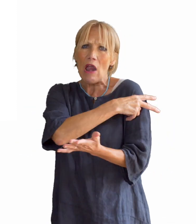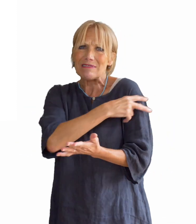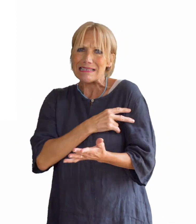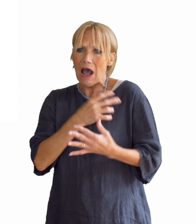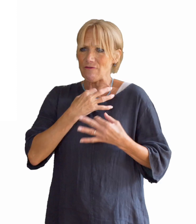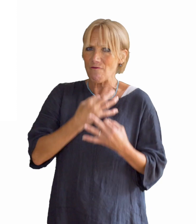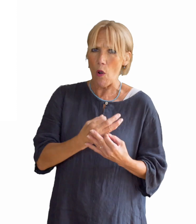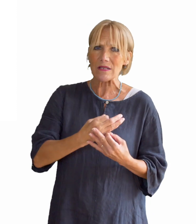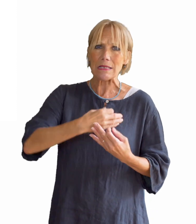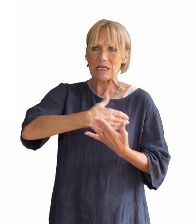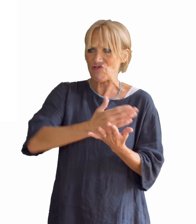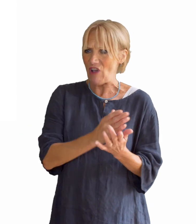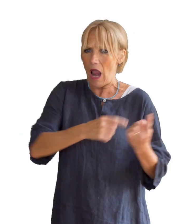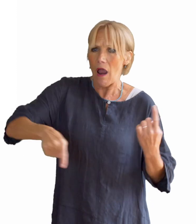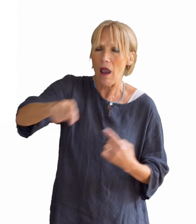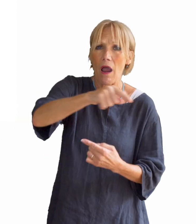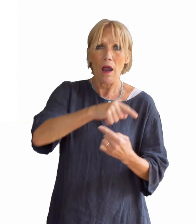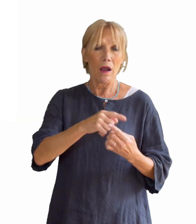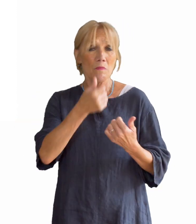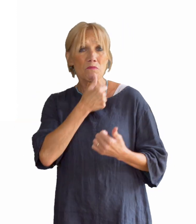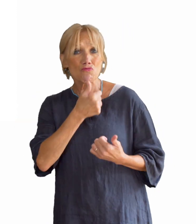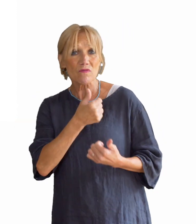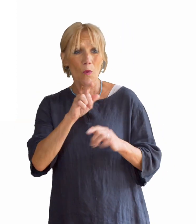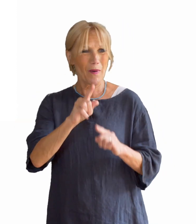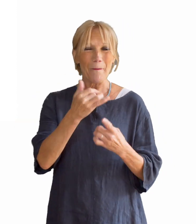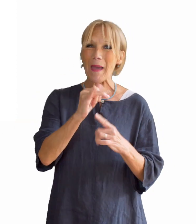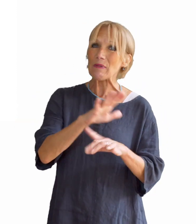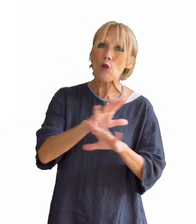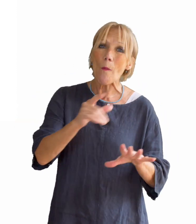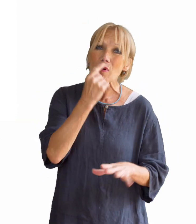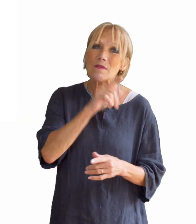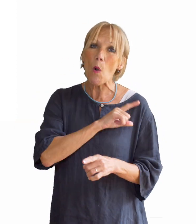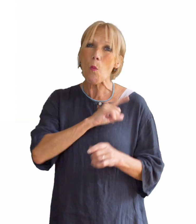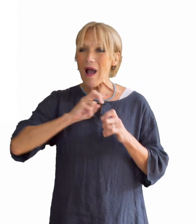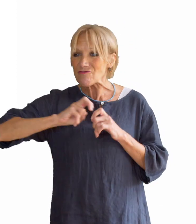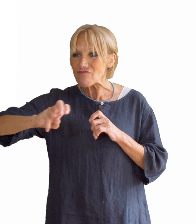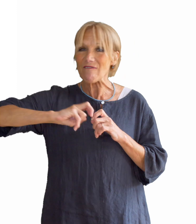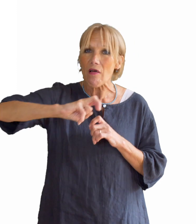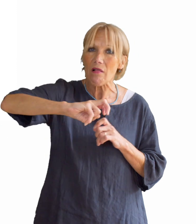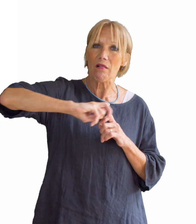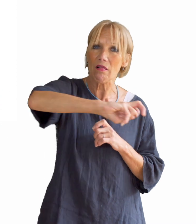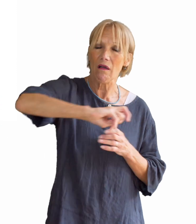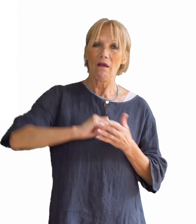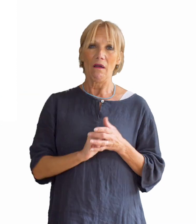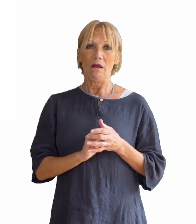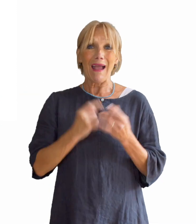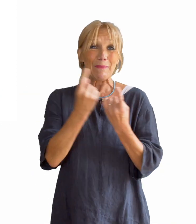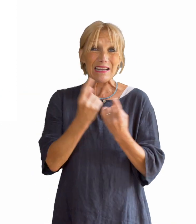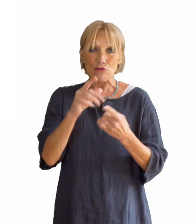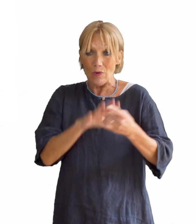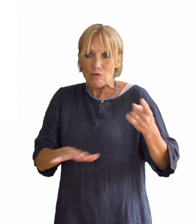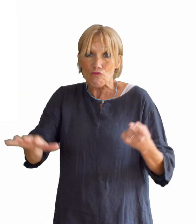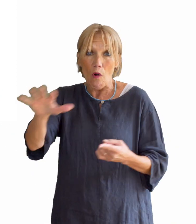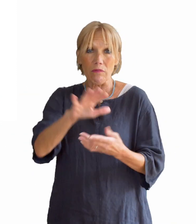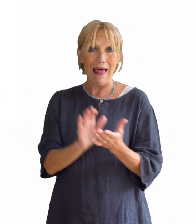work efficiently. However, this may not always be possible due to the travel involved, which can be an issue both in rural and in